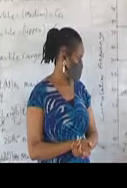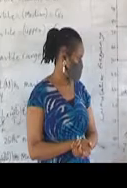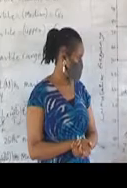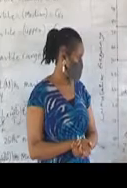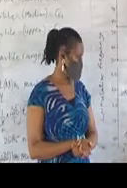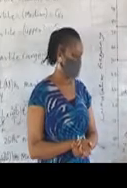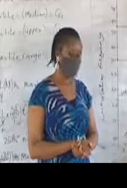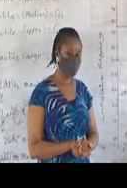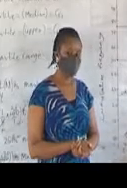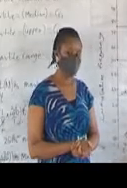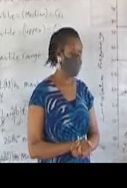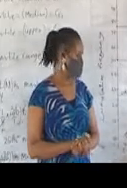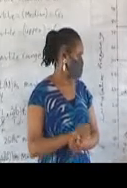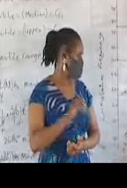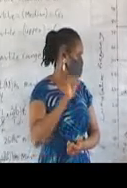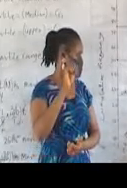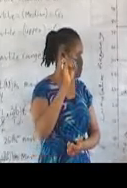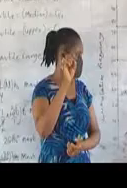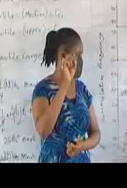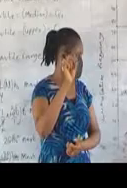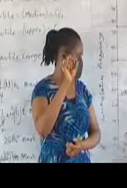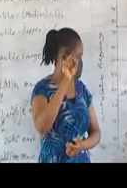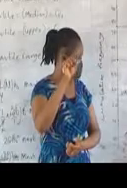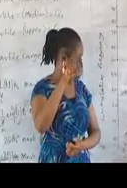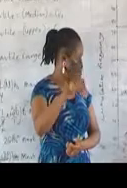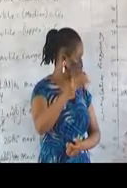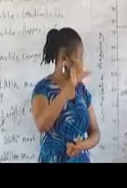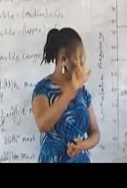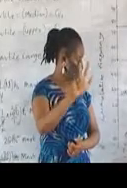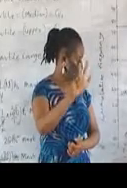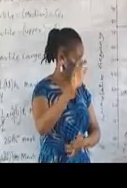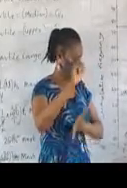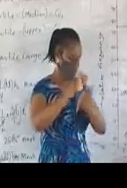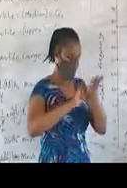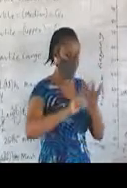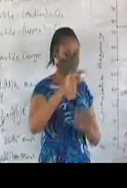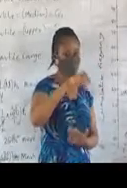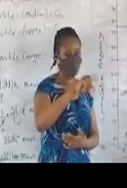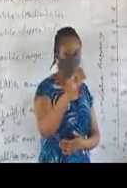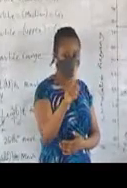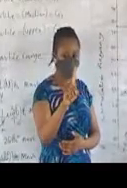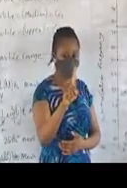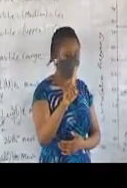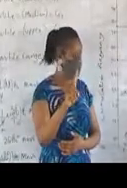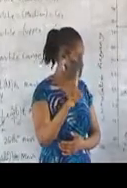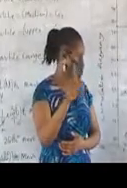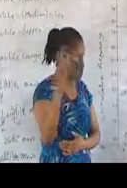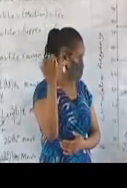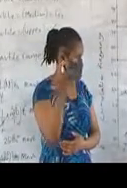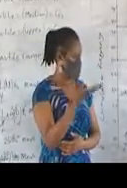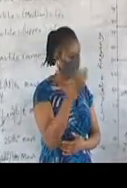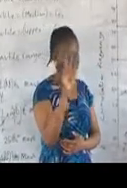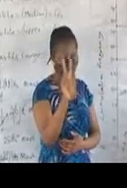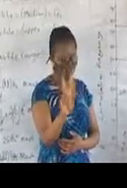Semi-interquartile range, by way of formula, you have Q3 minus Q1 all over 2.